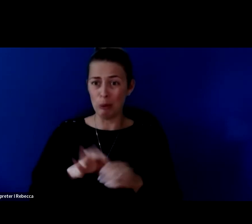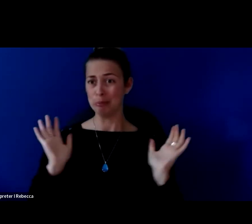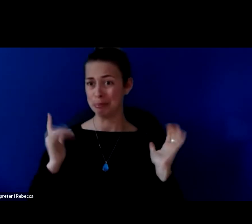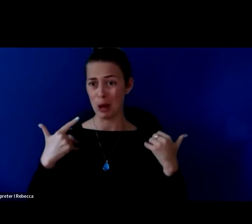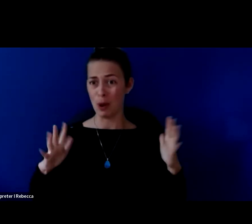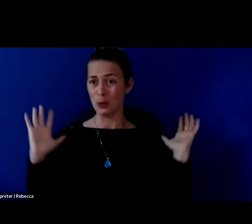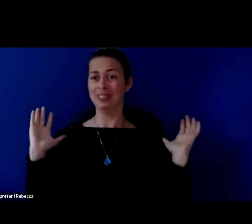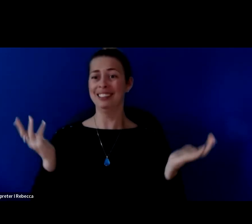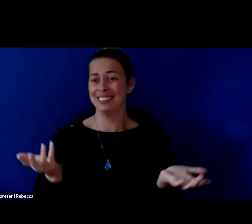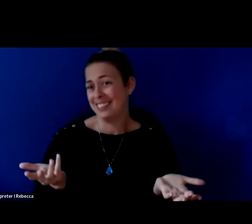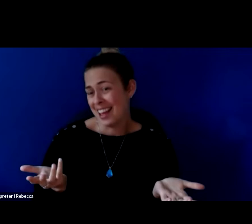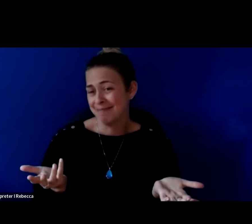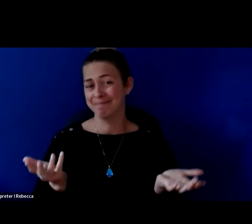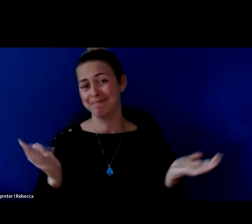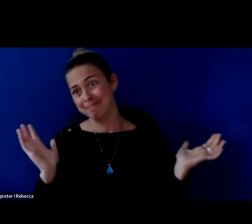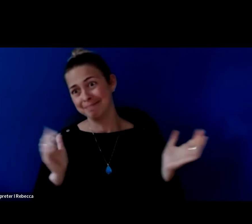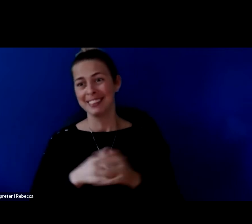Yeah. I wasn't going to go there, but